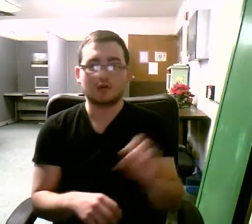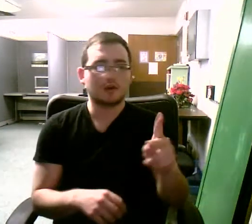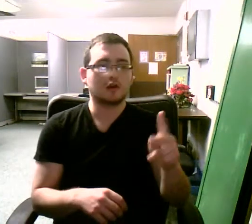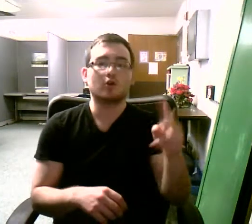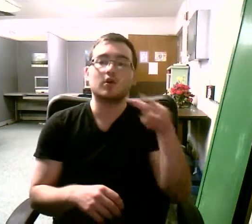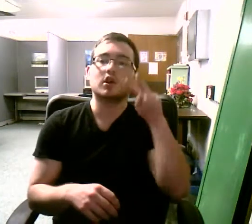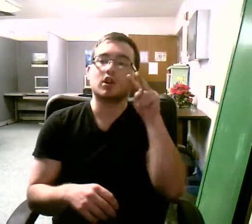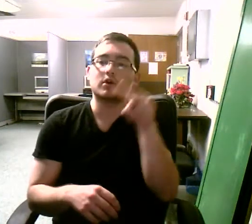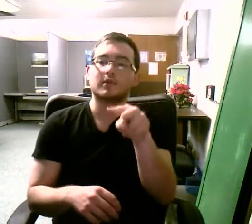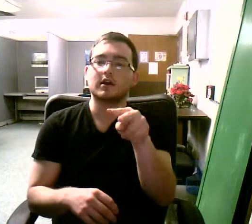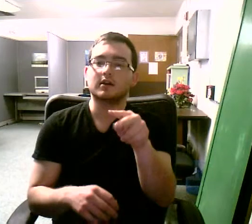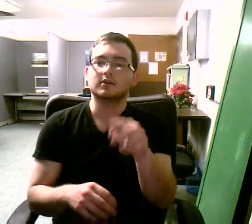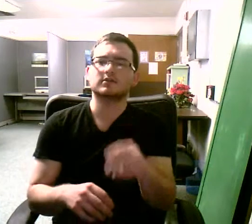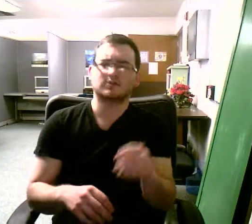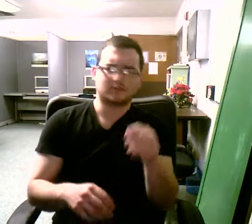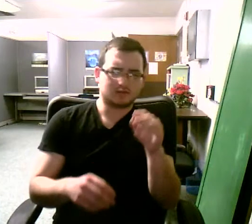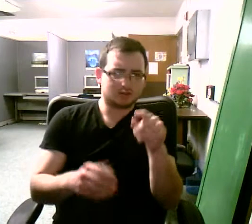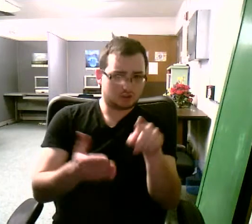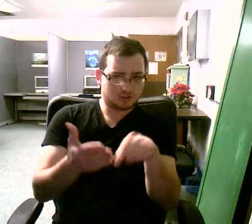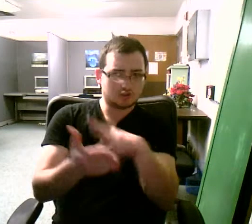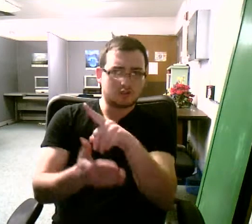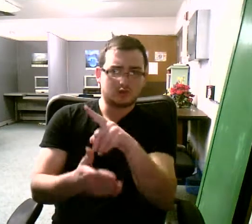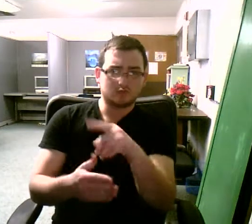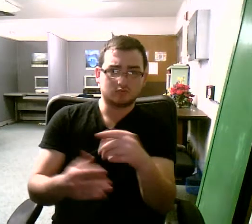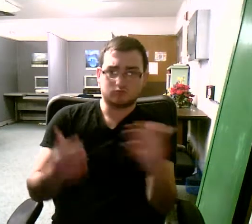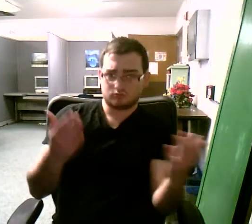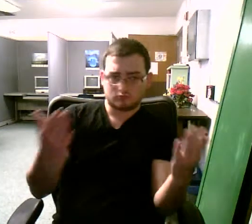and that it makes sense. So go ahead and open up to number 3.